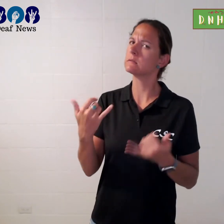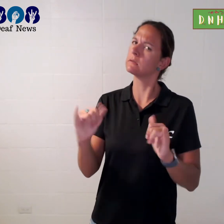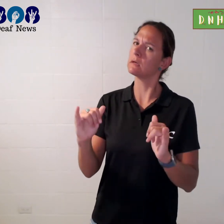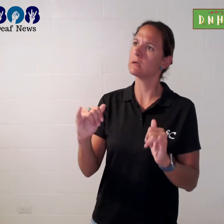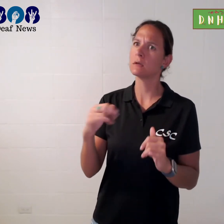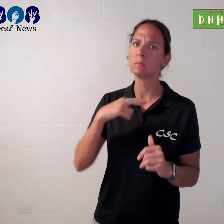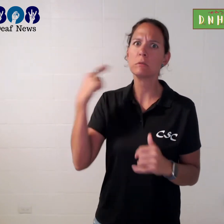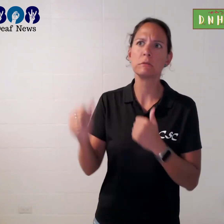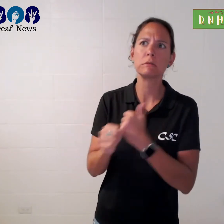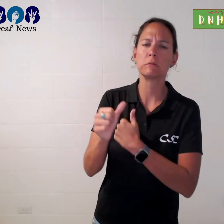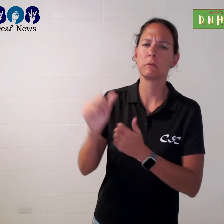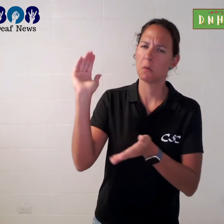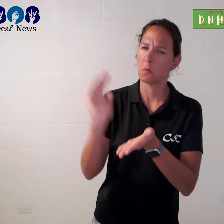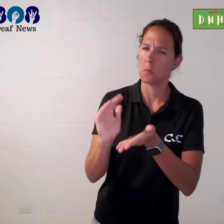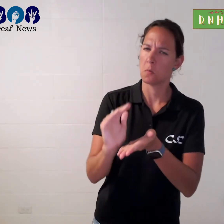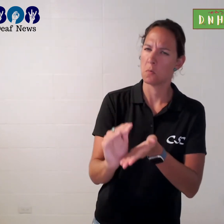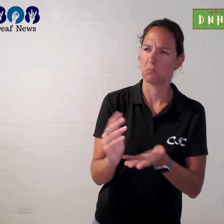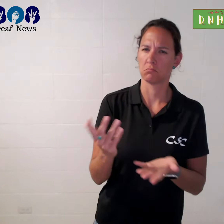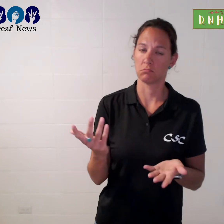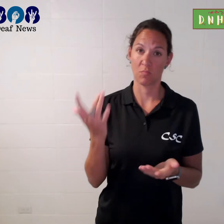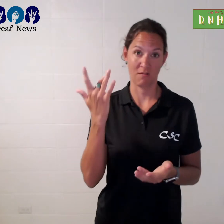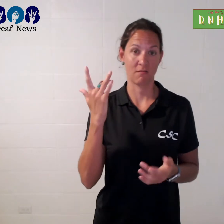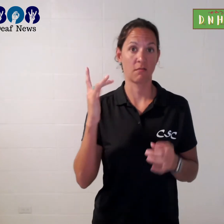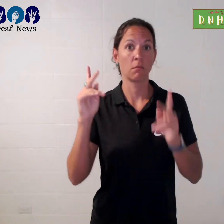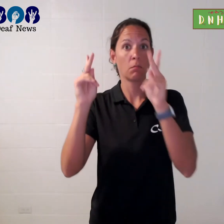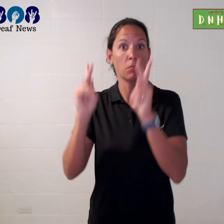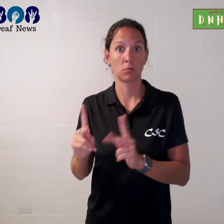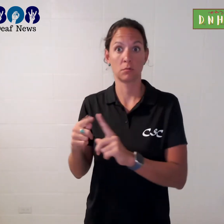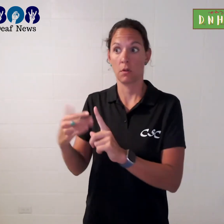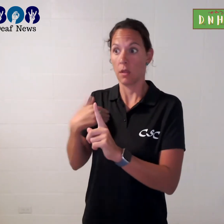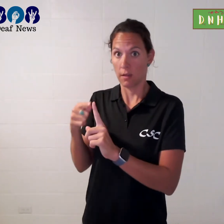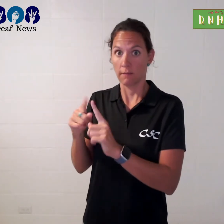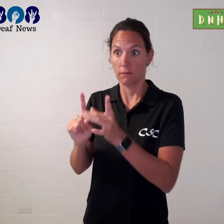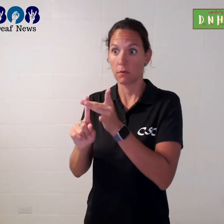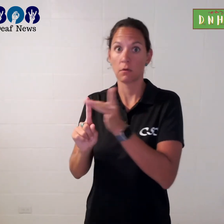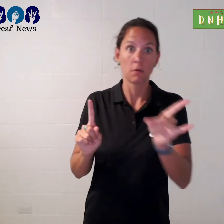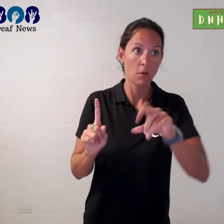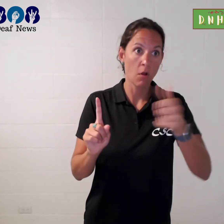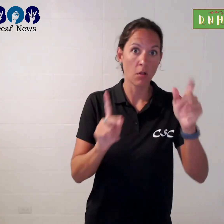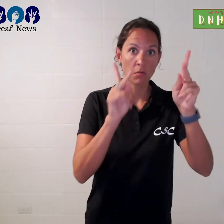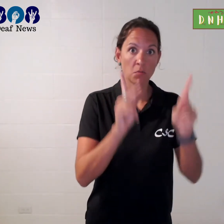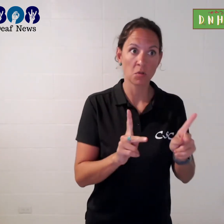Now, this virus has spread through the mainland, but the risk of infection remains